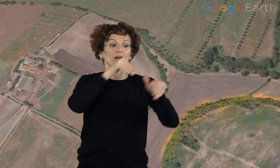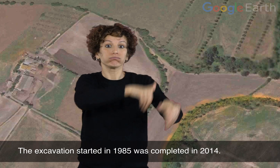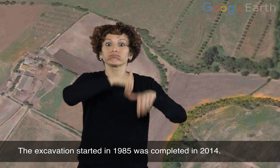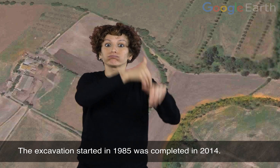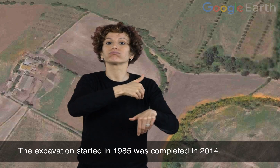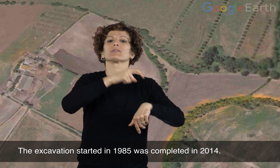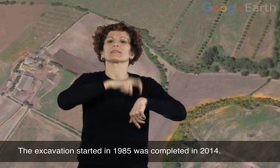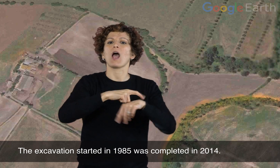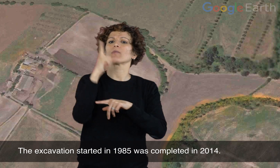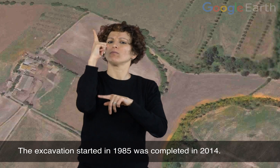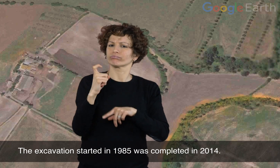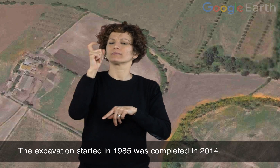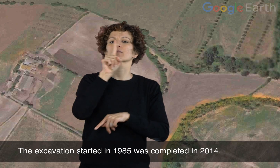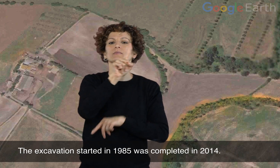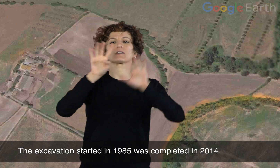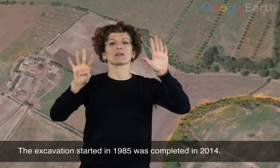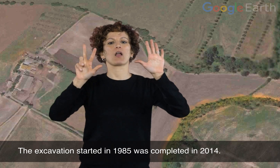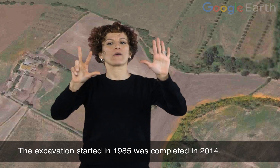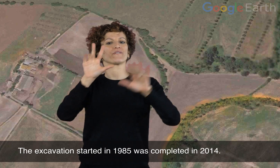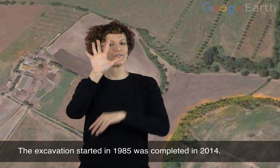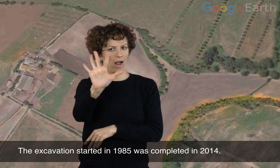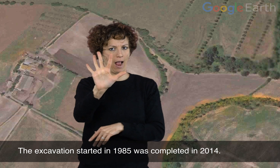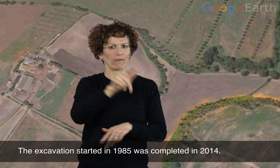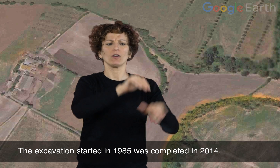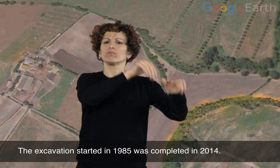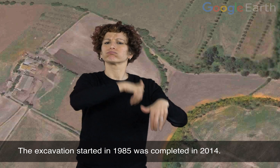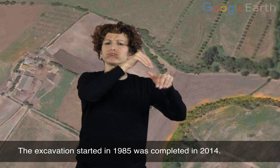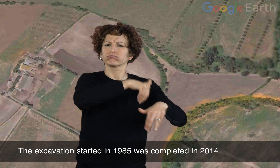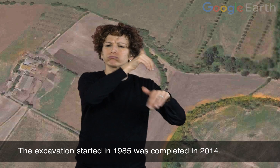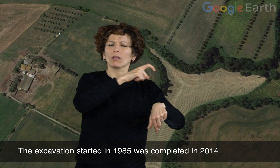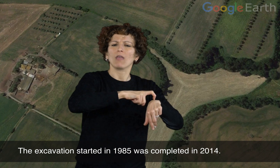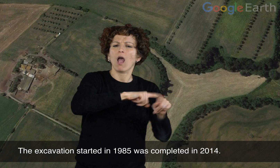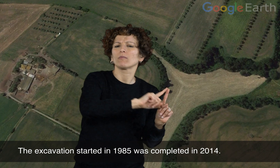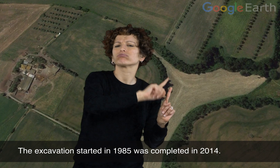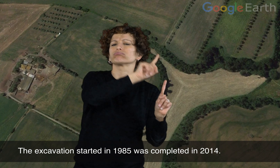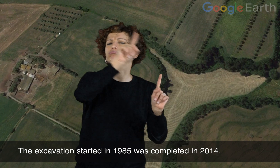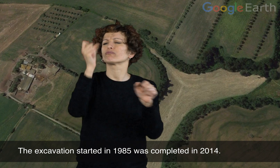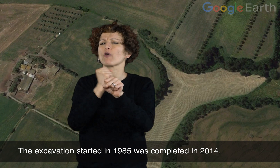The excavation started in 1985 was completed in